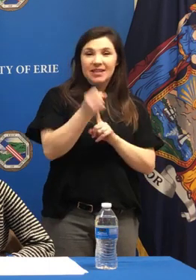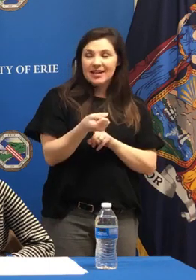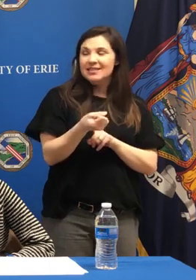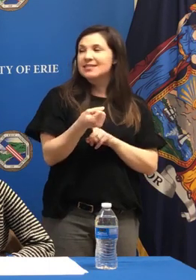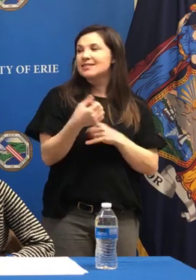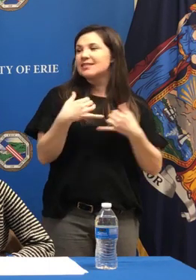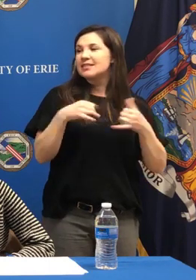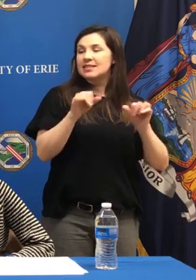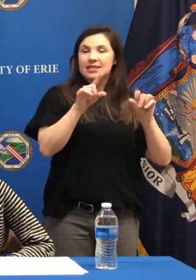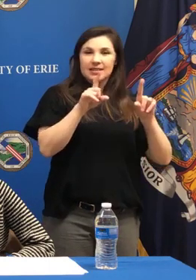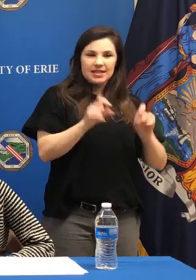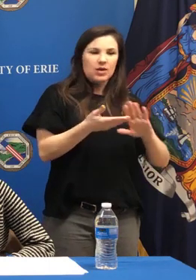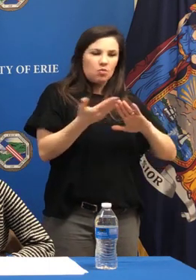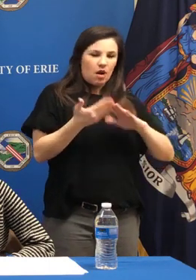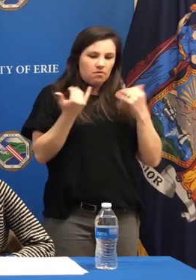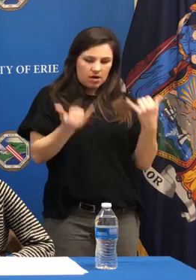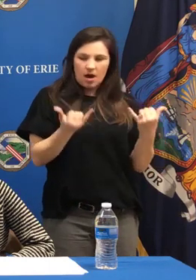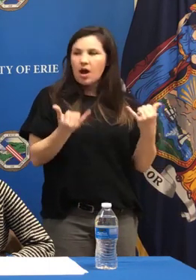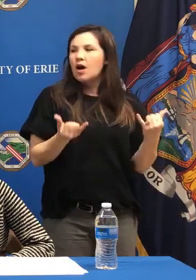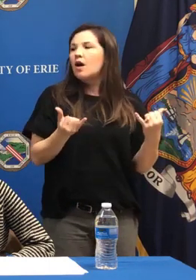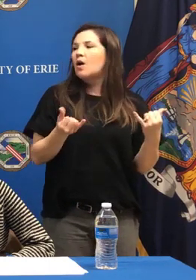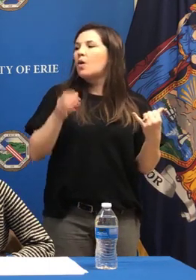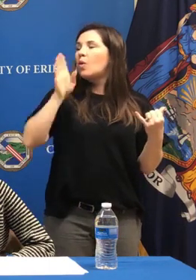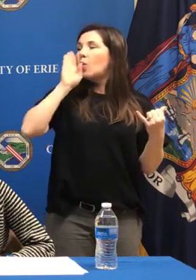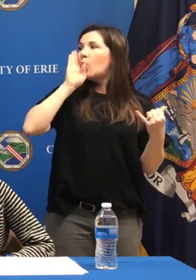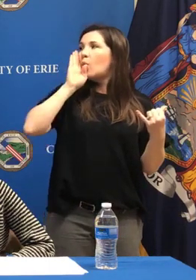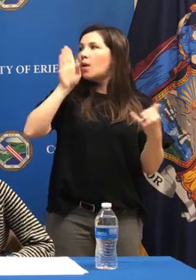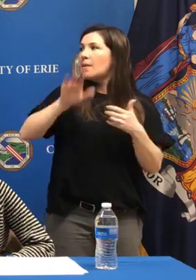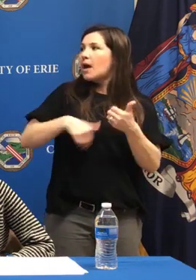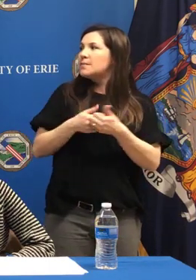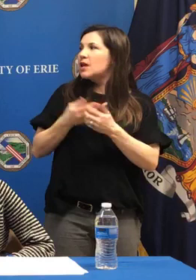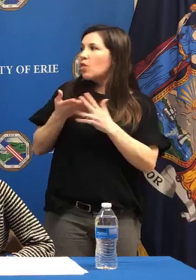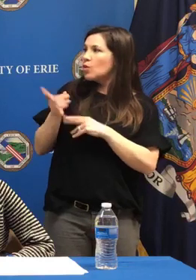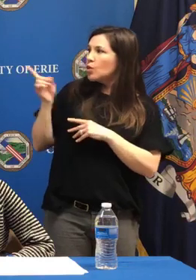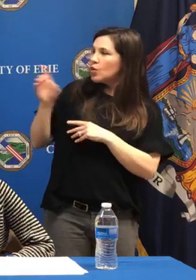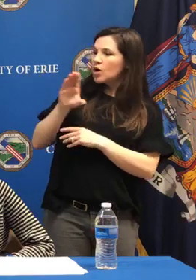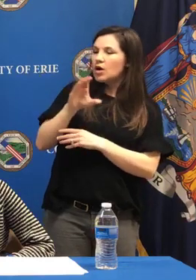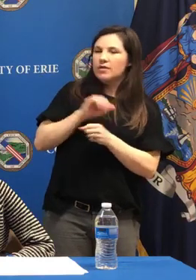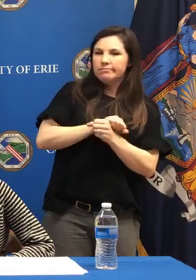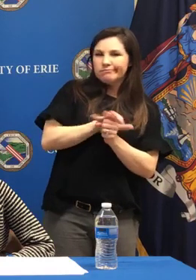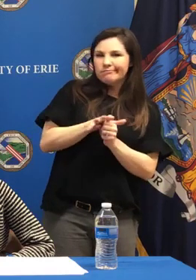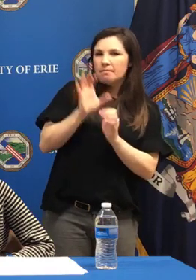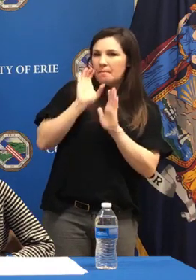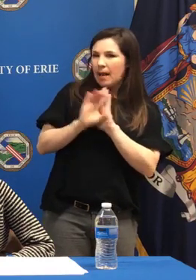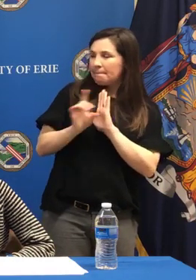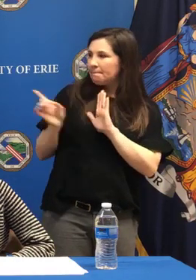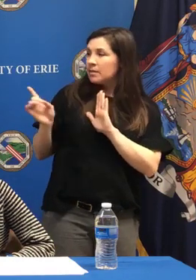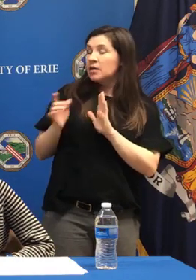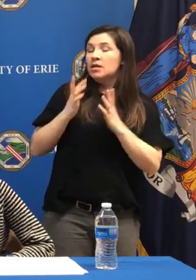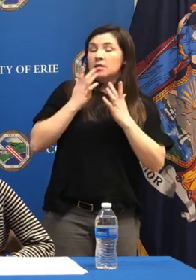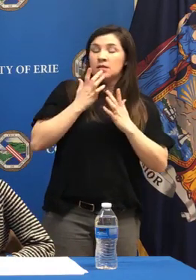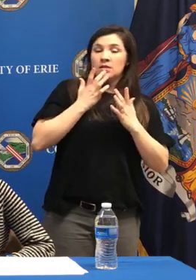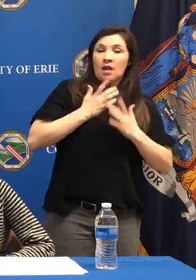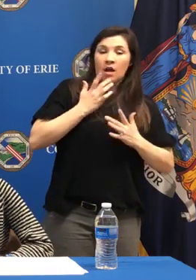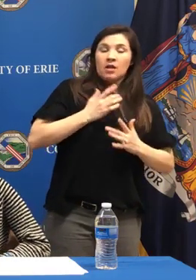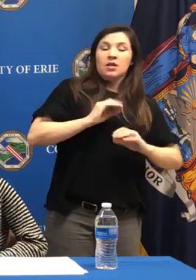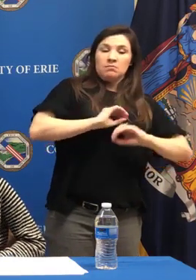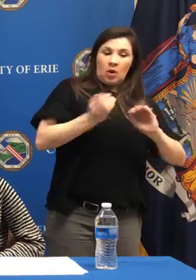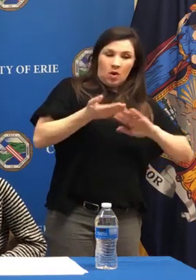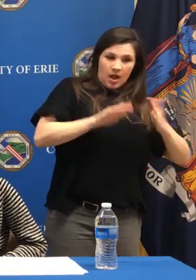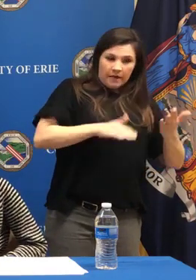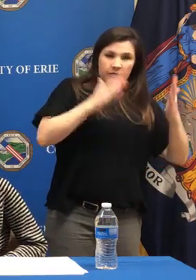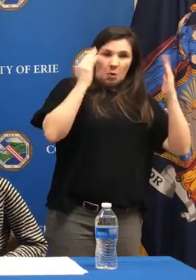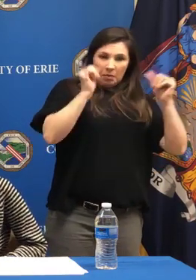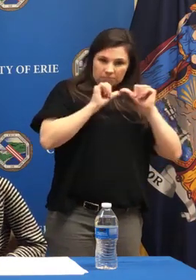there's still tests that are being run right now, they will be updated through the COVID map. We've been lucky. We don't have any deaths. Let's hope that keeps